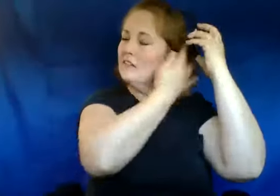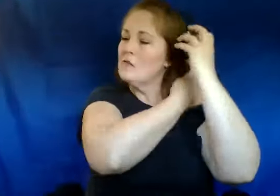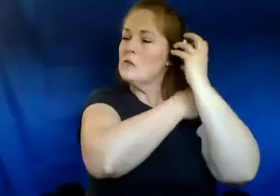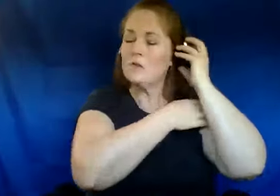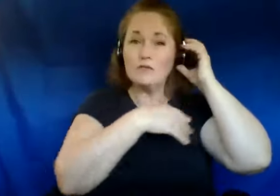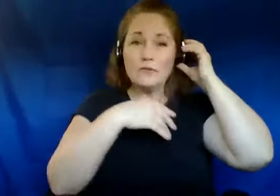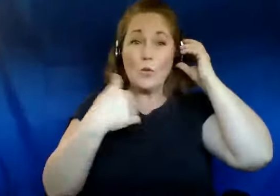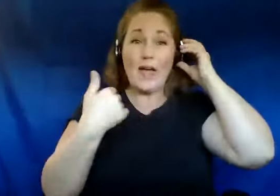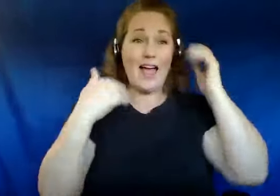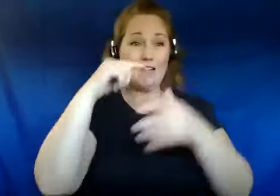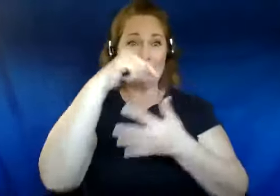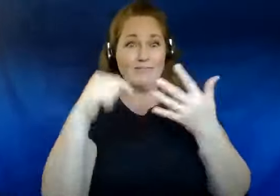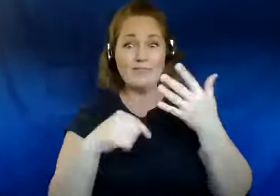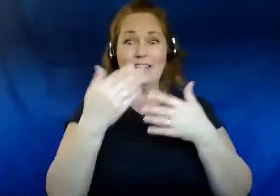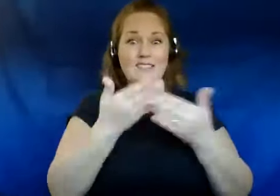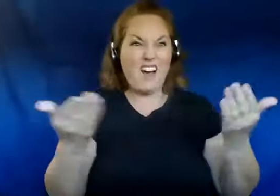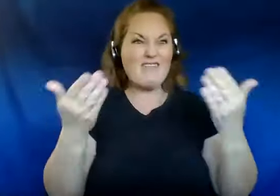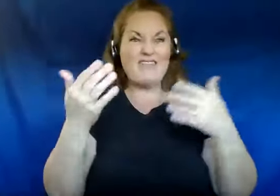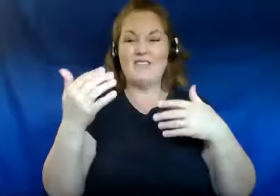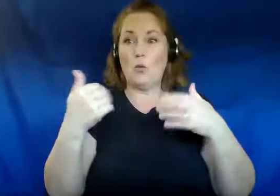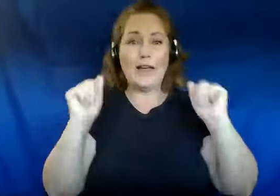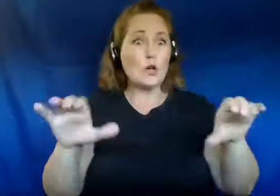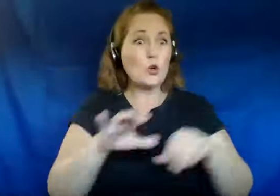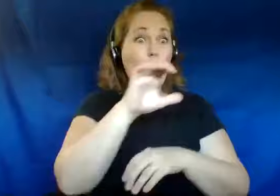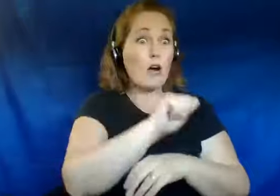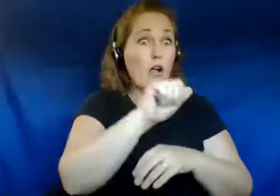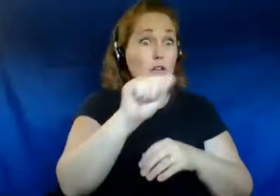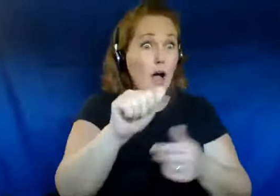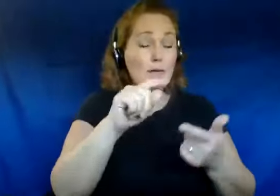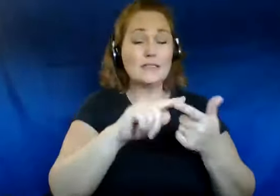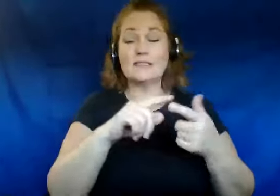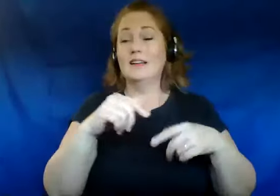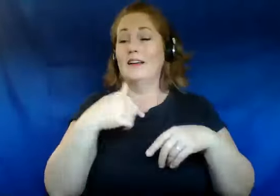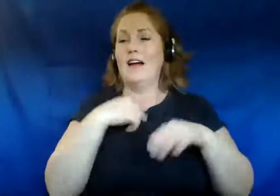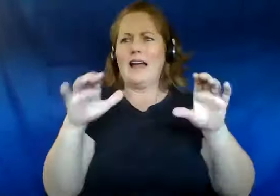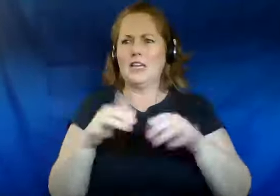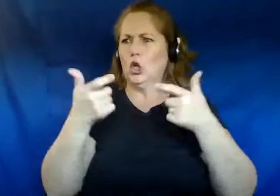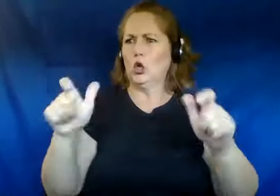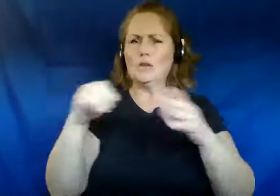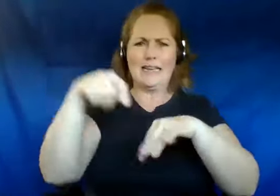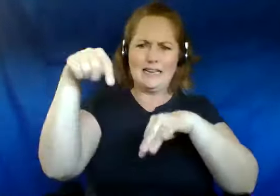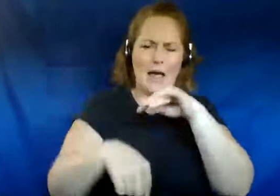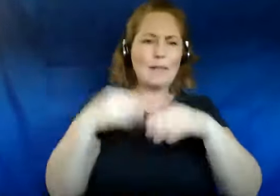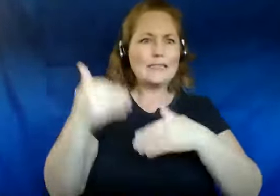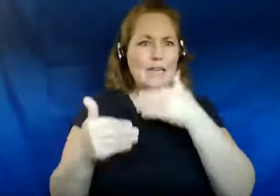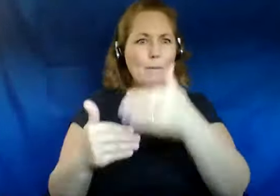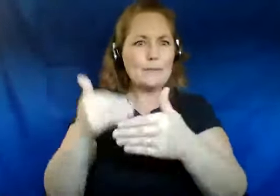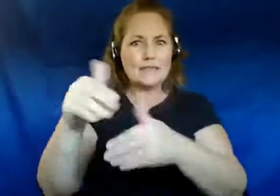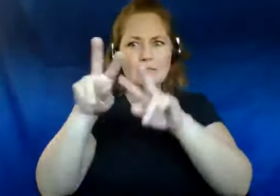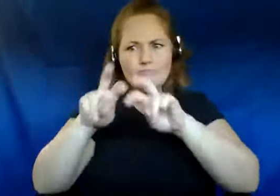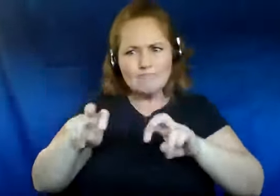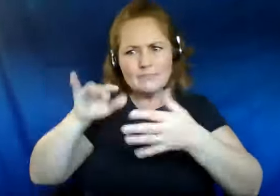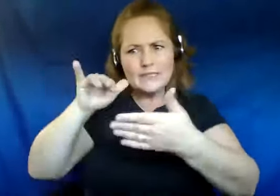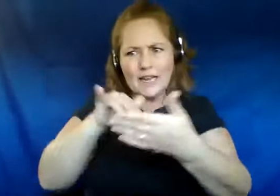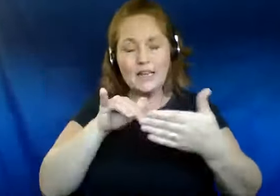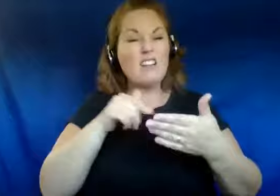stuff that we get to do in Alcoholics Anonymous. I did a huge in-depth step study, and we've done that on Zoom.